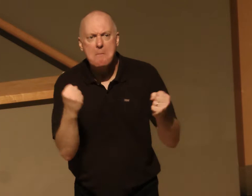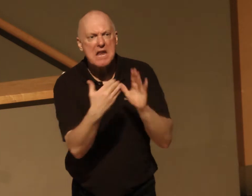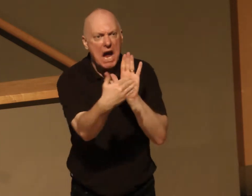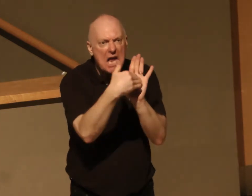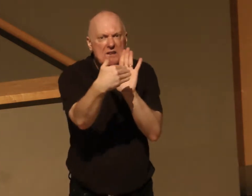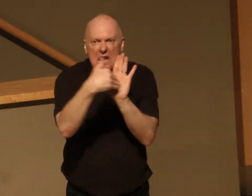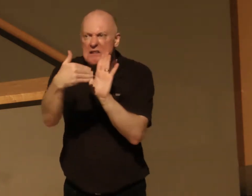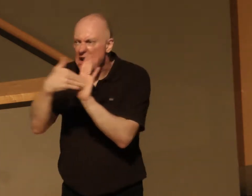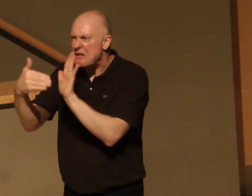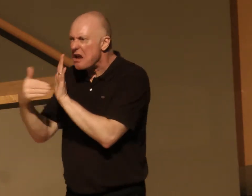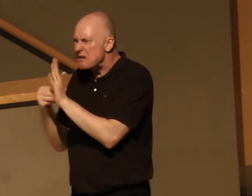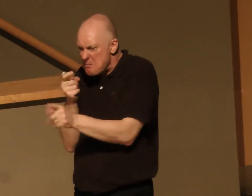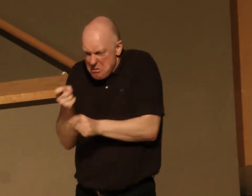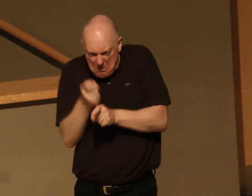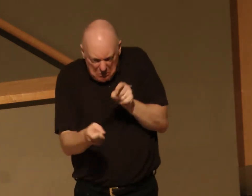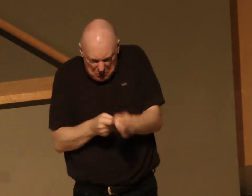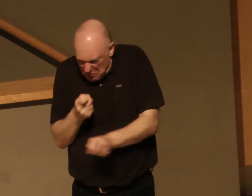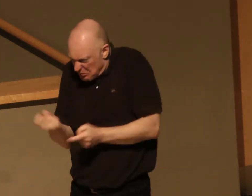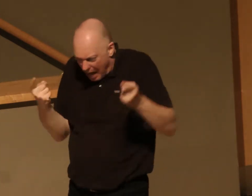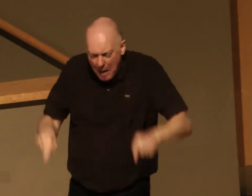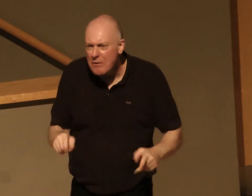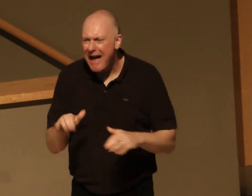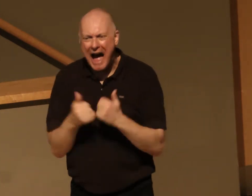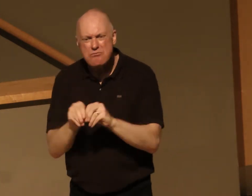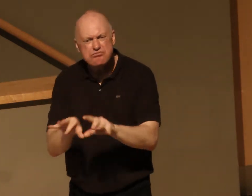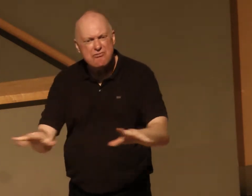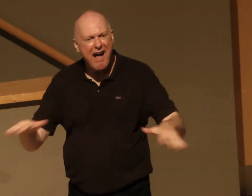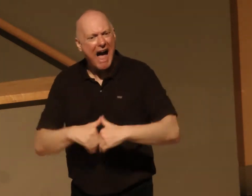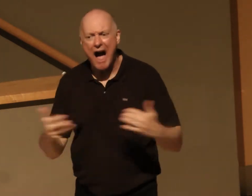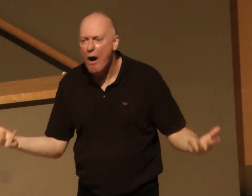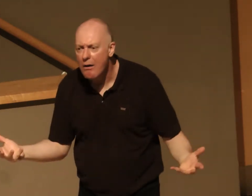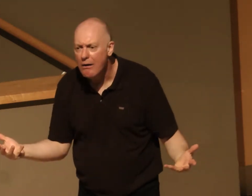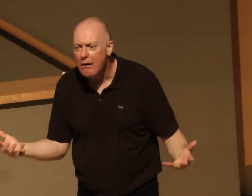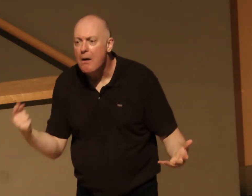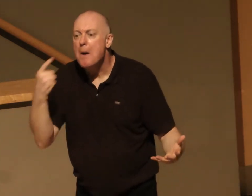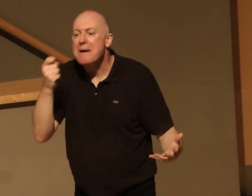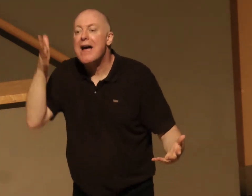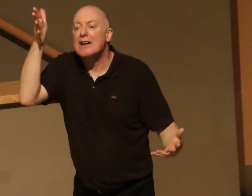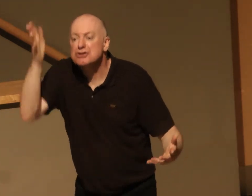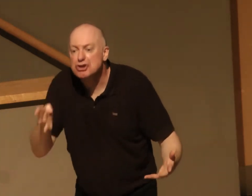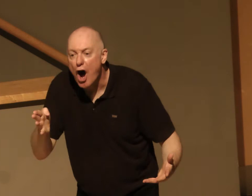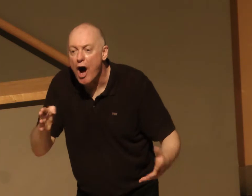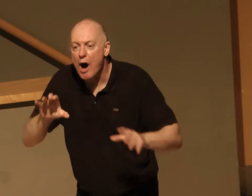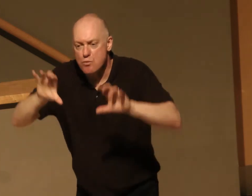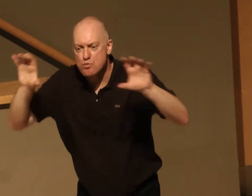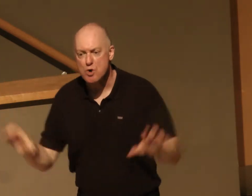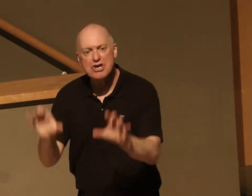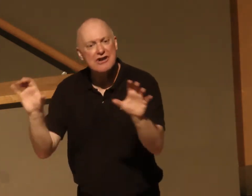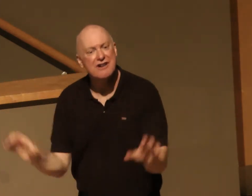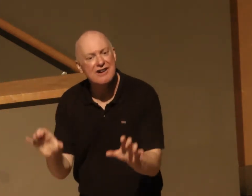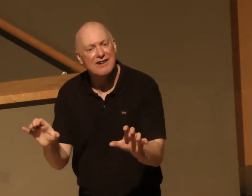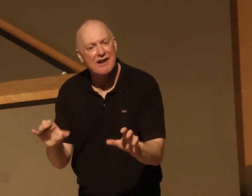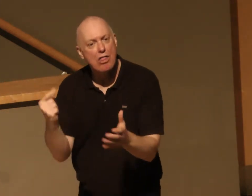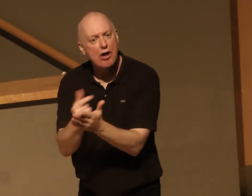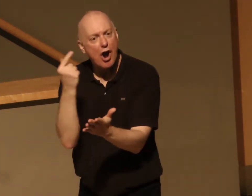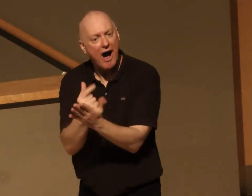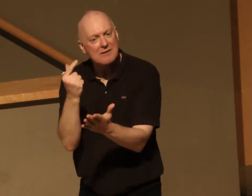and persecution? How does that happen? It happens because God is advancing this message of the gospel, of the resurrection.